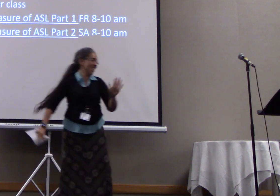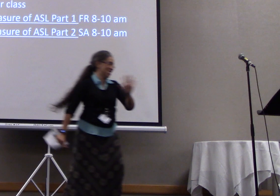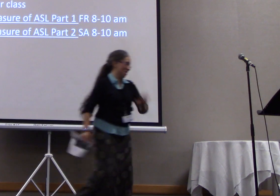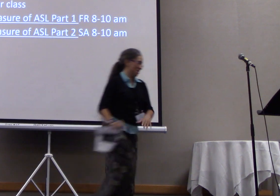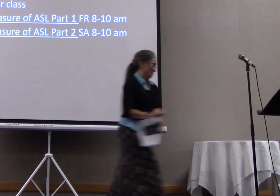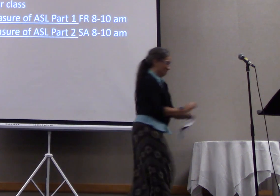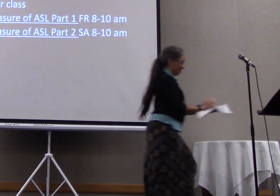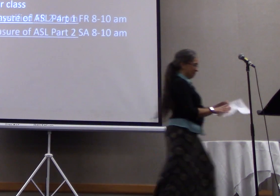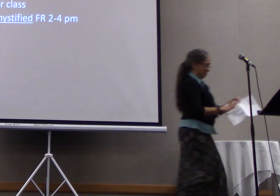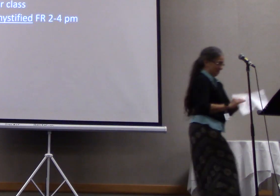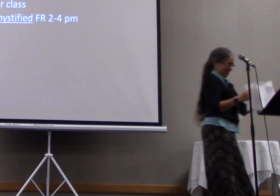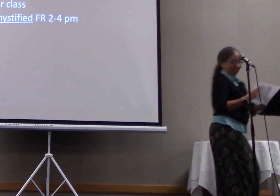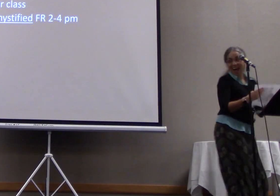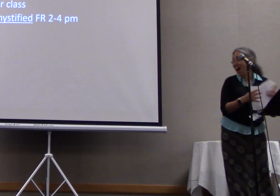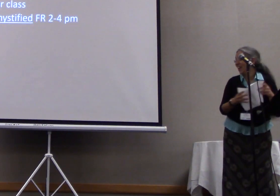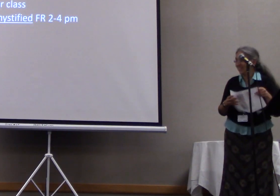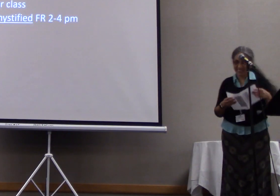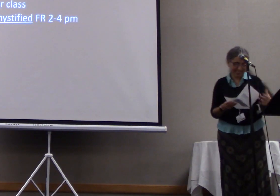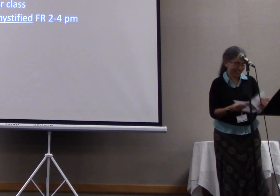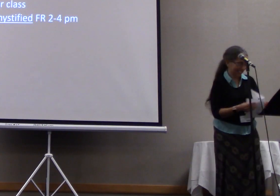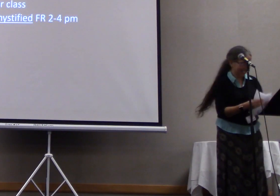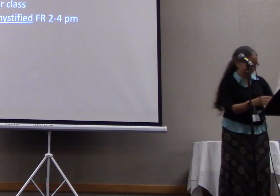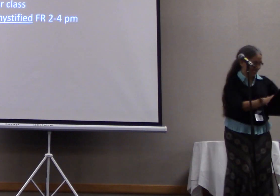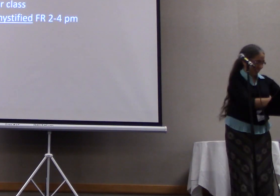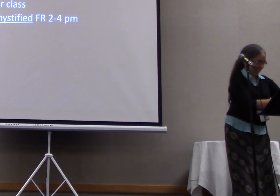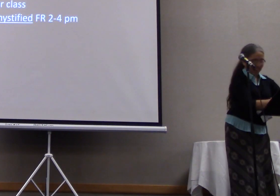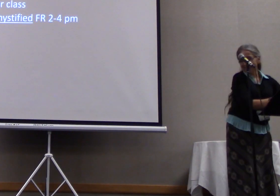morning. God bless.